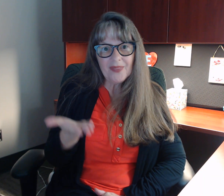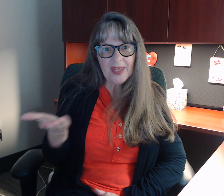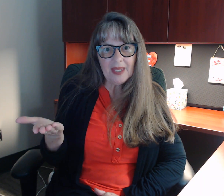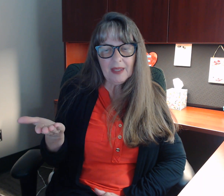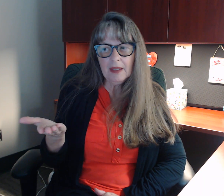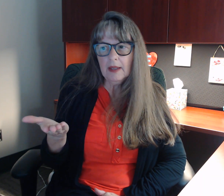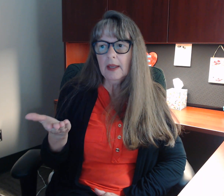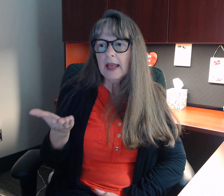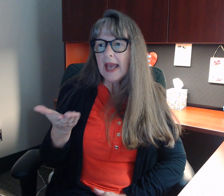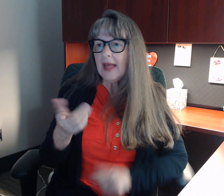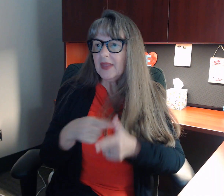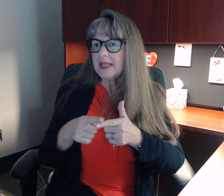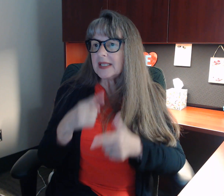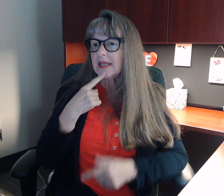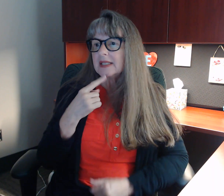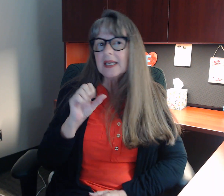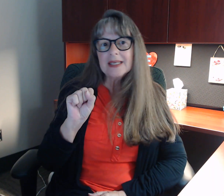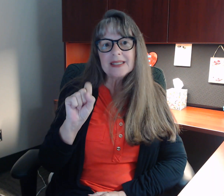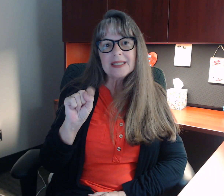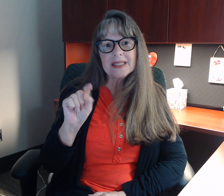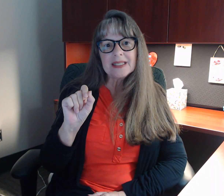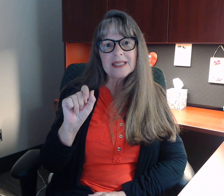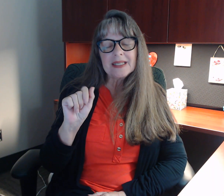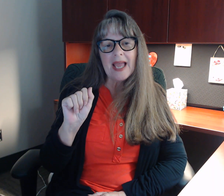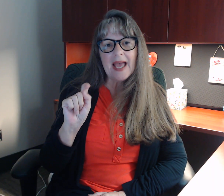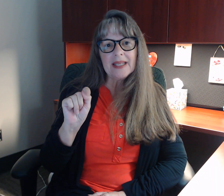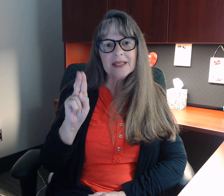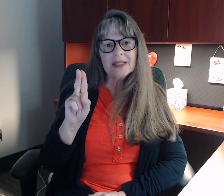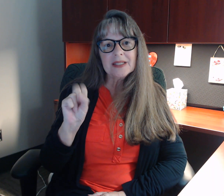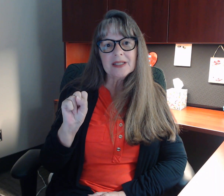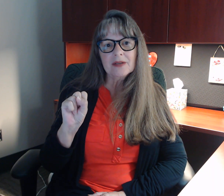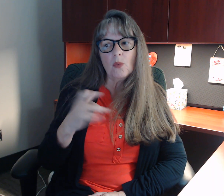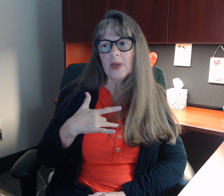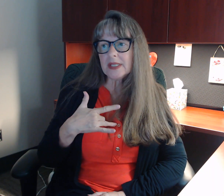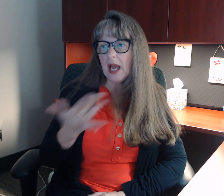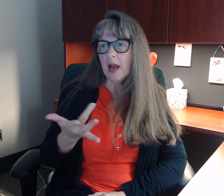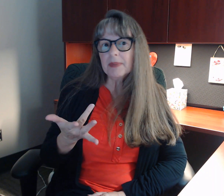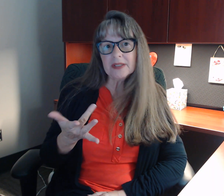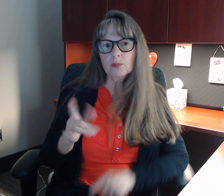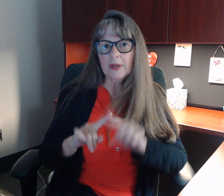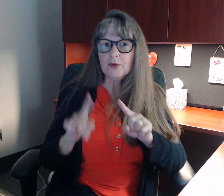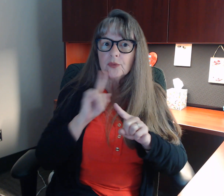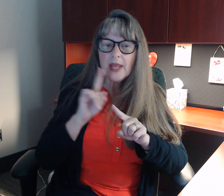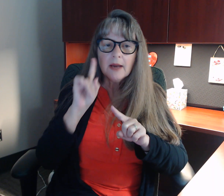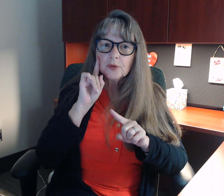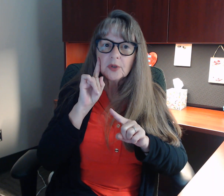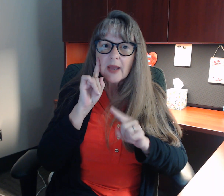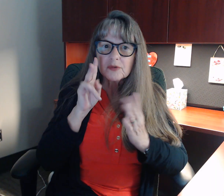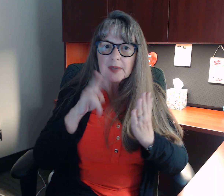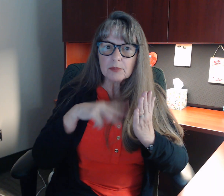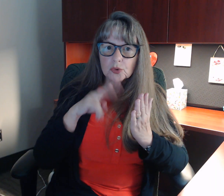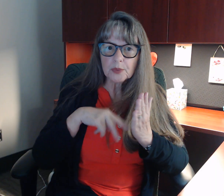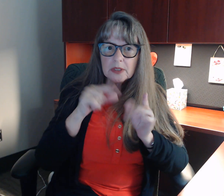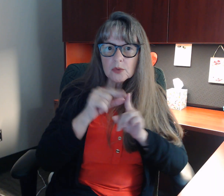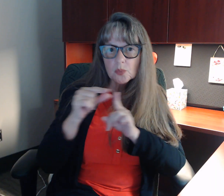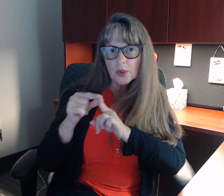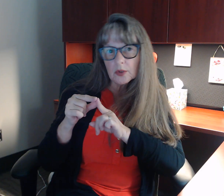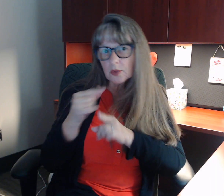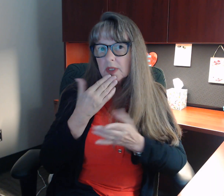thing. And then it says status, what's up. But if you're deaf, you're going to have to be able to read those words, so it is kind